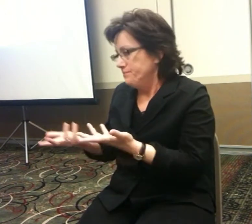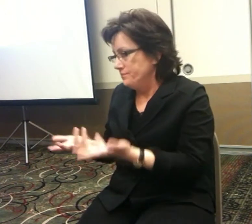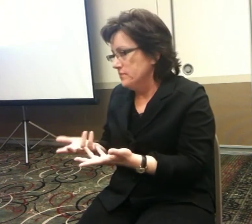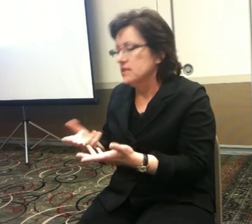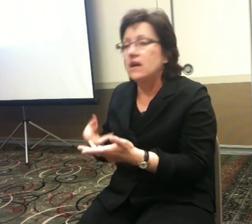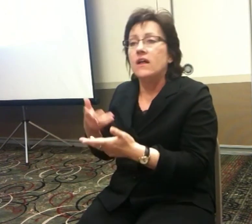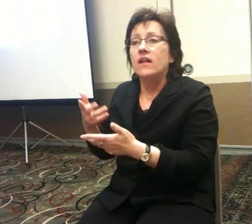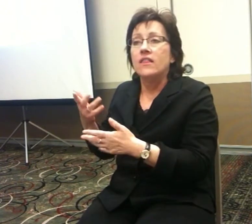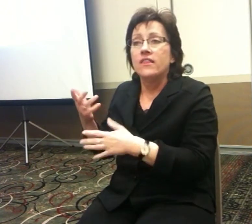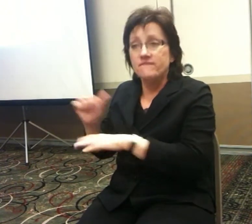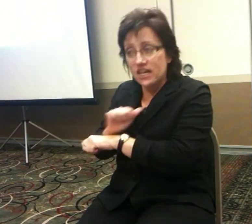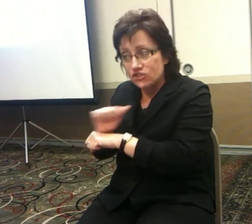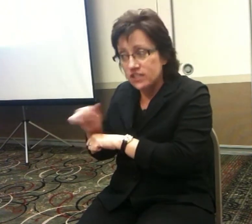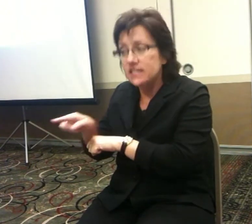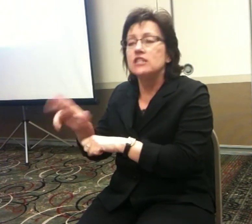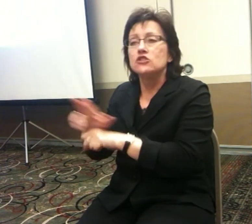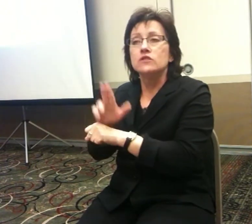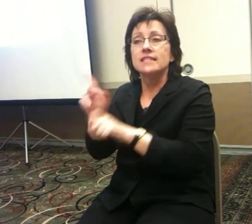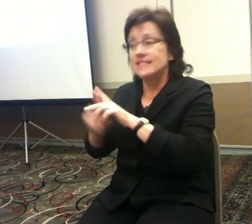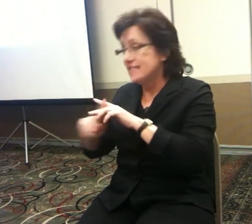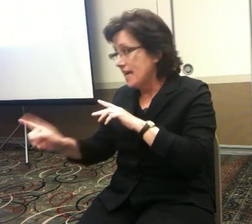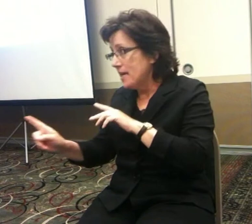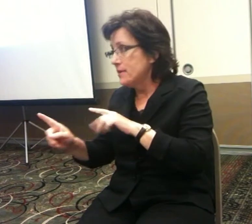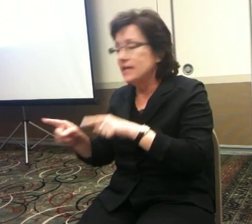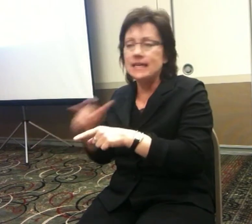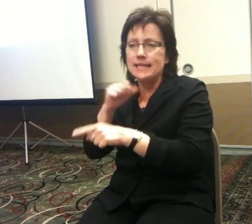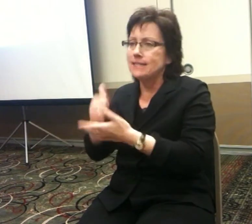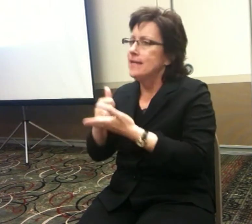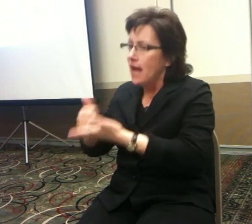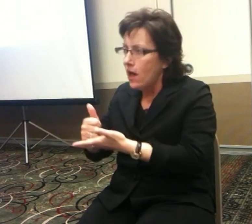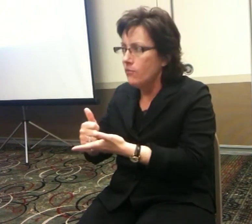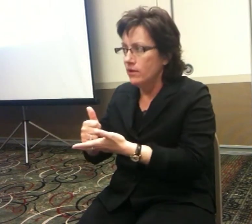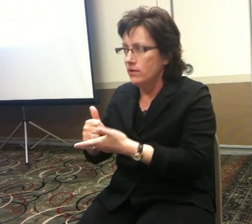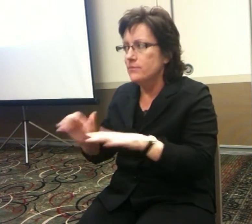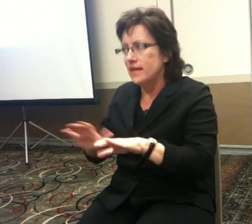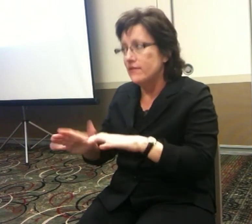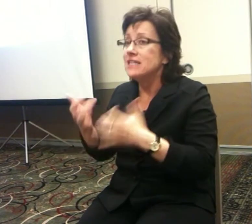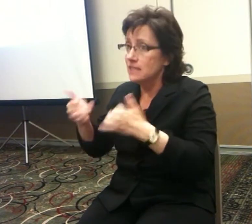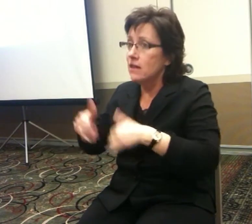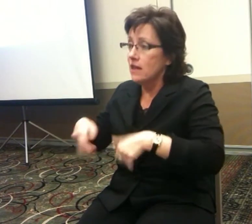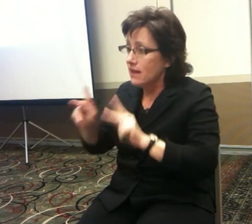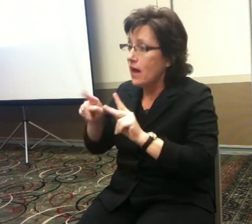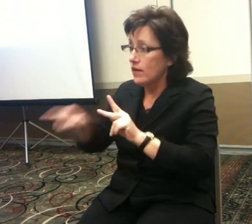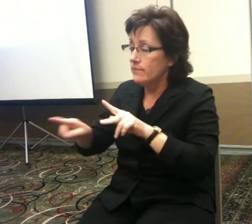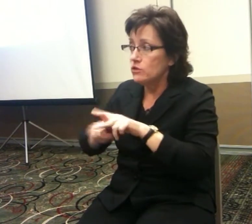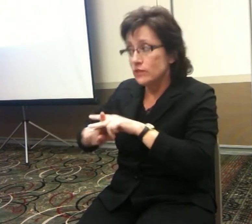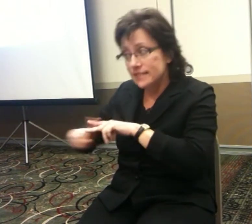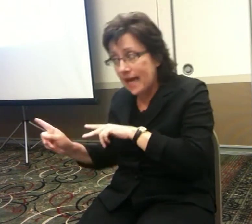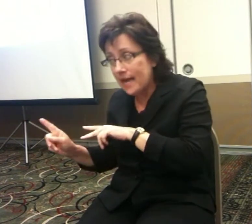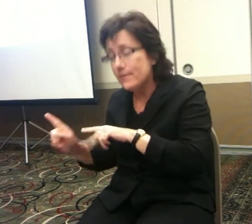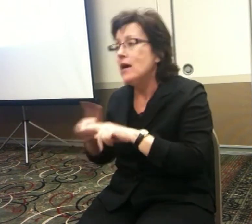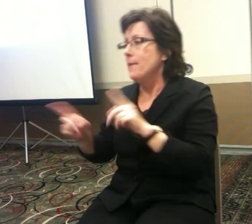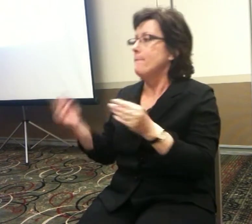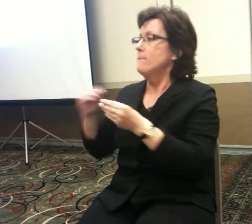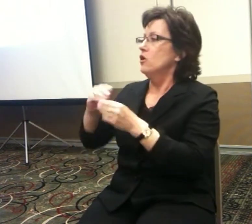Escape. So it doesn't help the behavior. It actually still allows him to escape, but it's a more socially appropriate method now